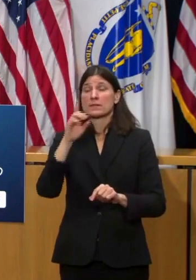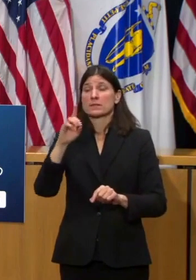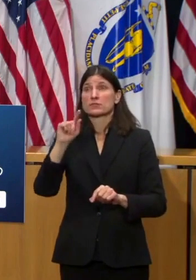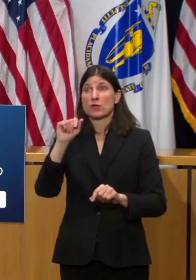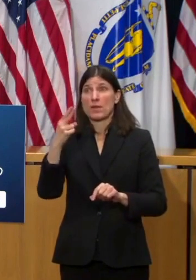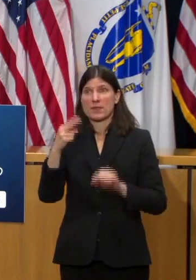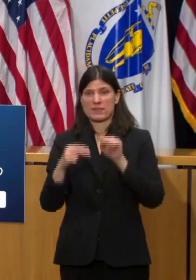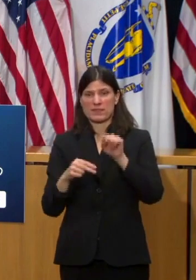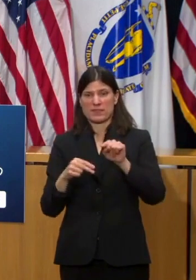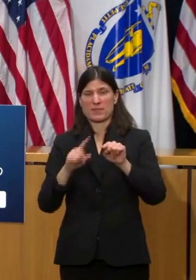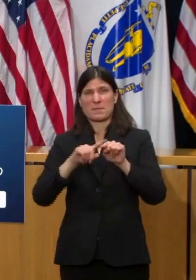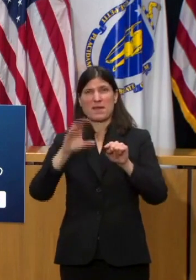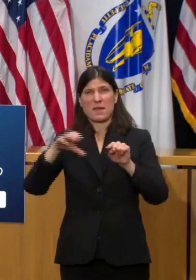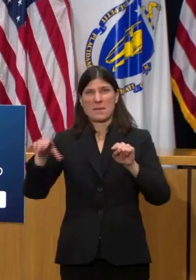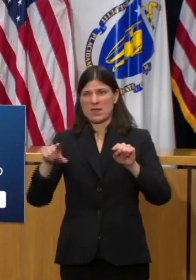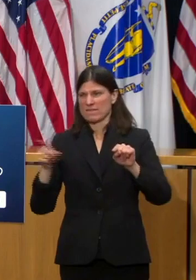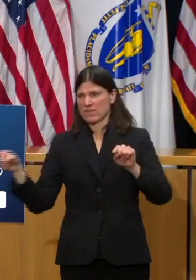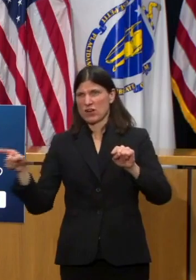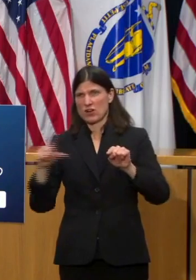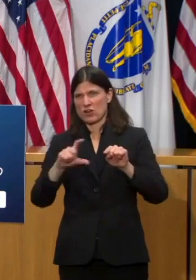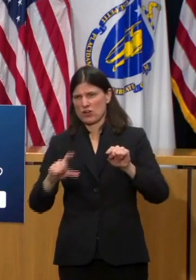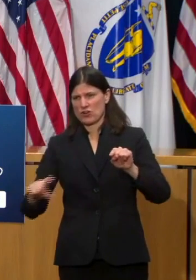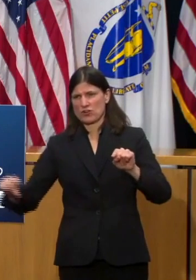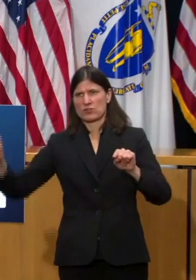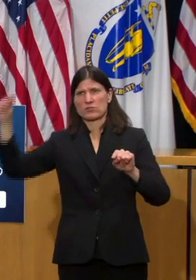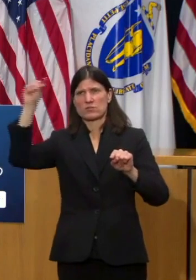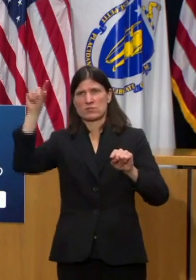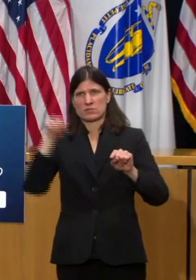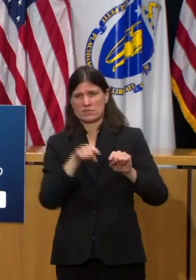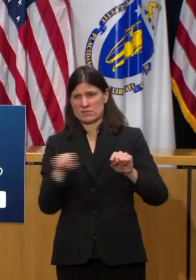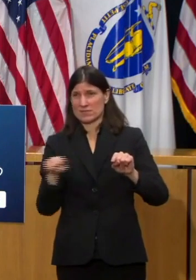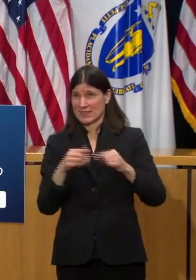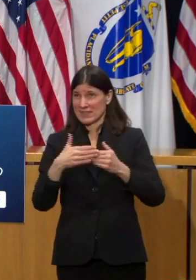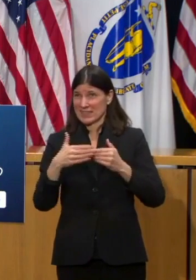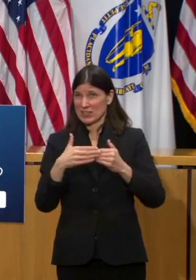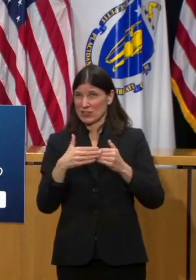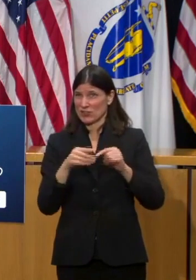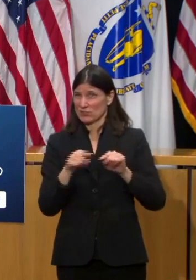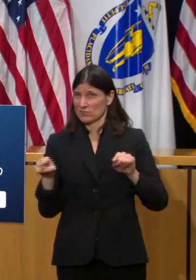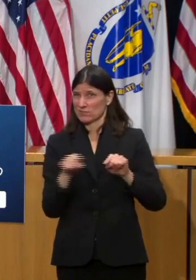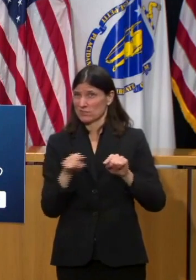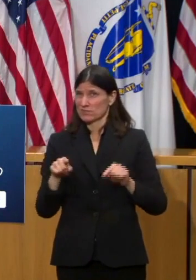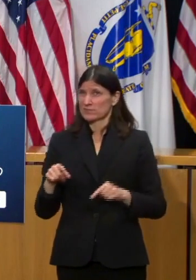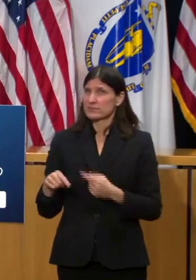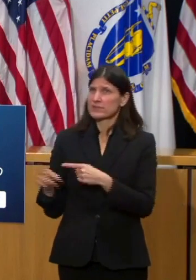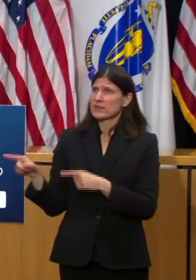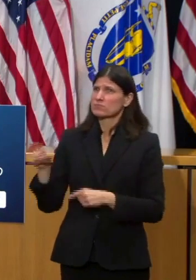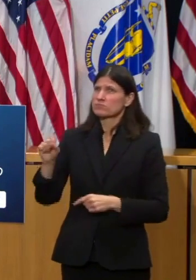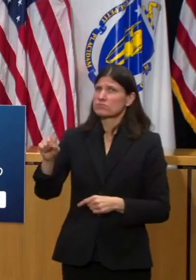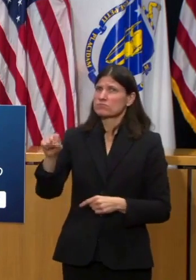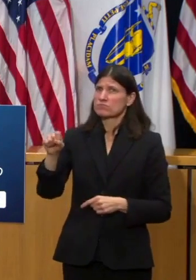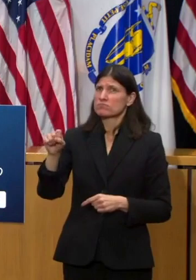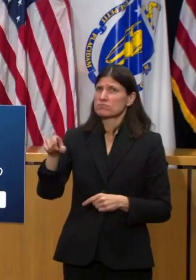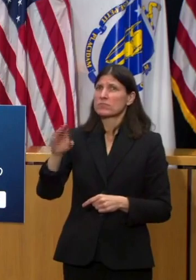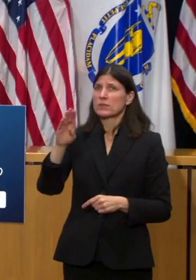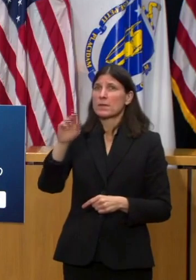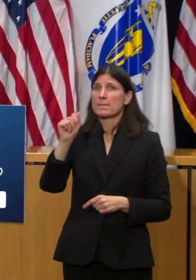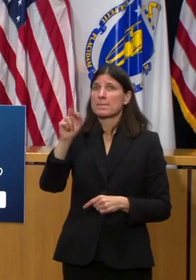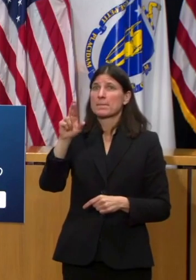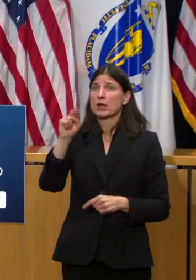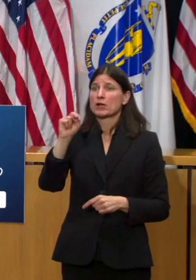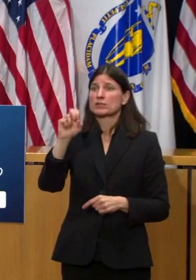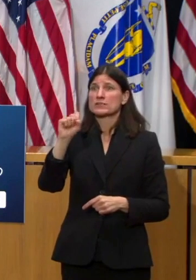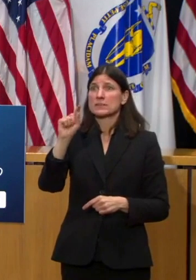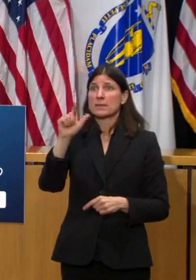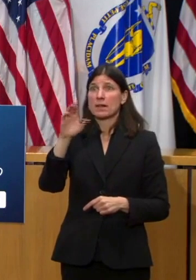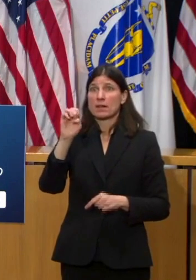place. It might feel more like a competition to the people who are in it, but it is a collaborative. And between Cape Cod Hospital and the community health